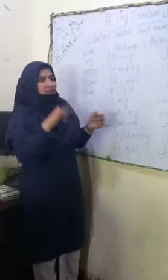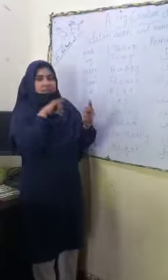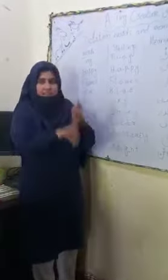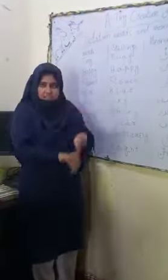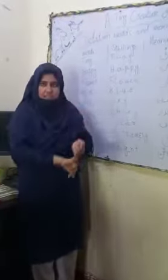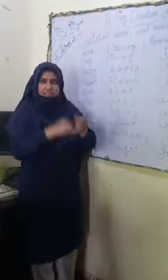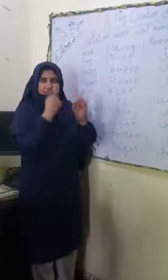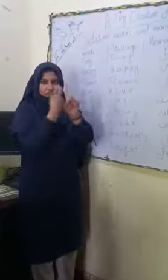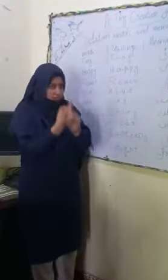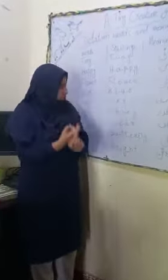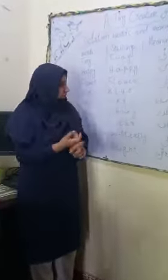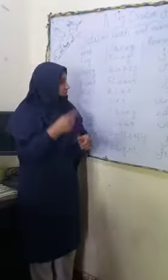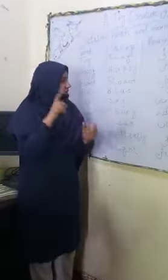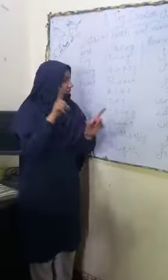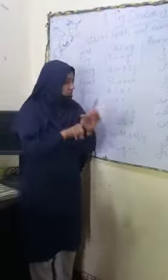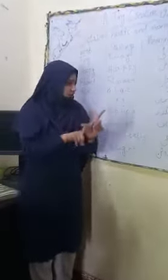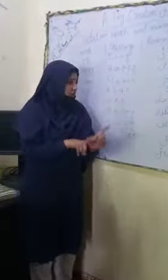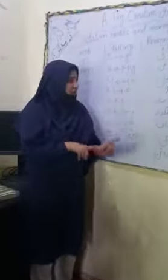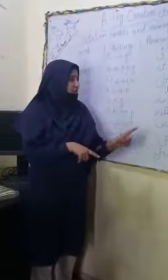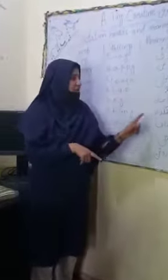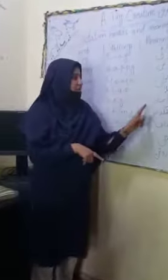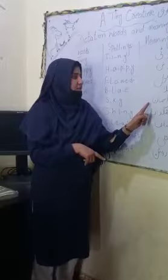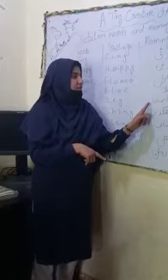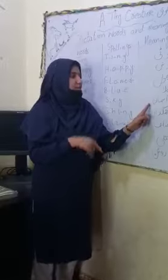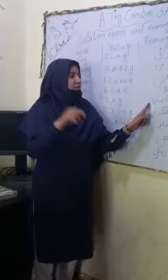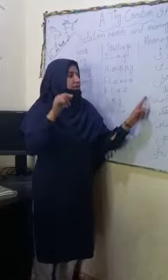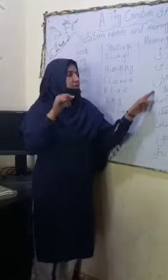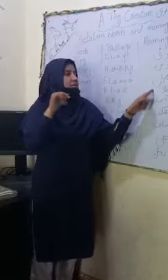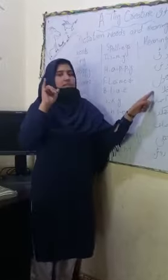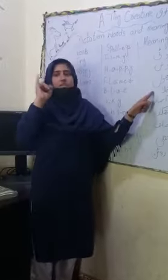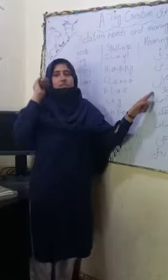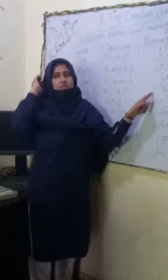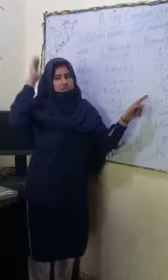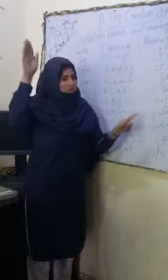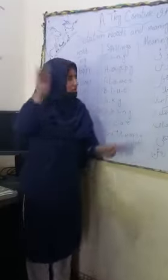S, K, Y, sky, aasman,